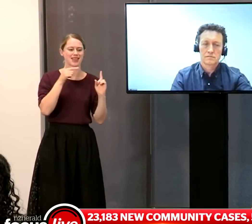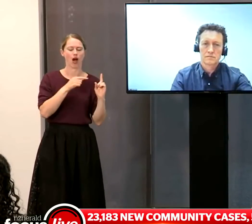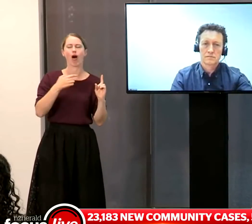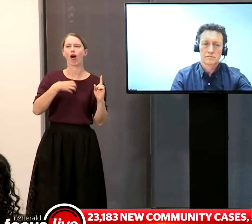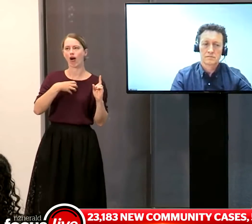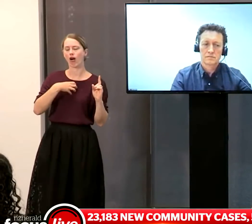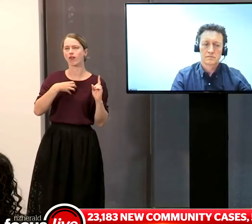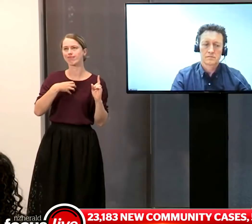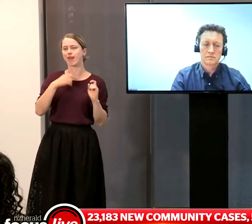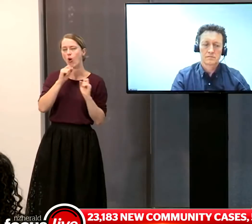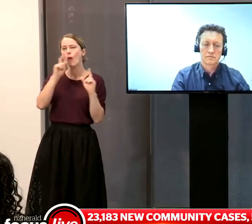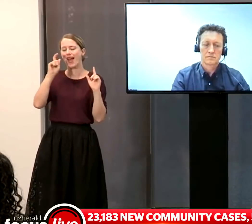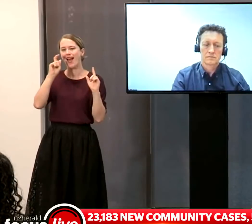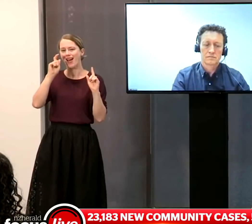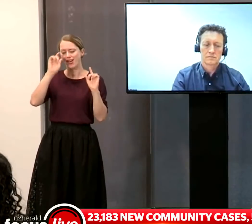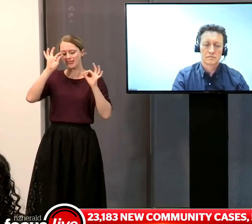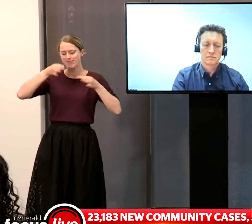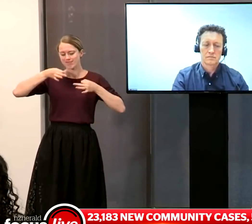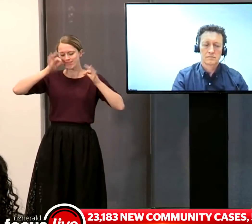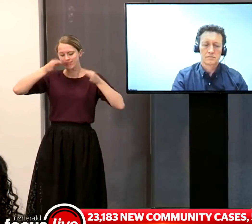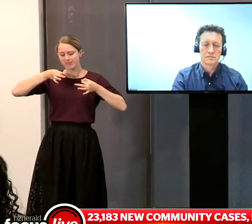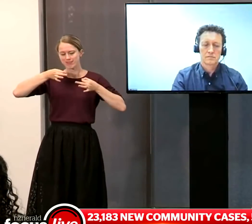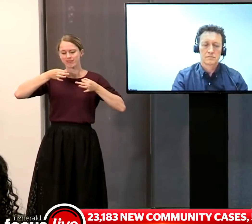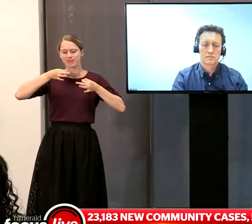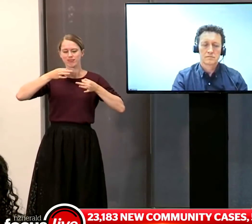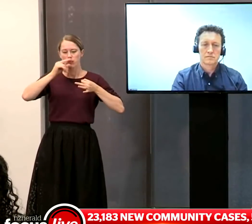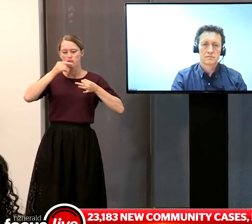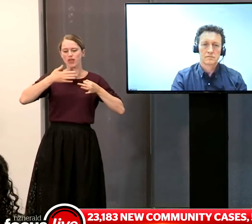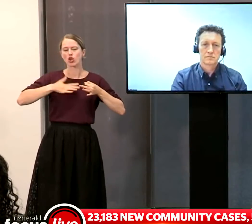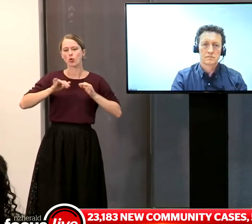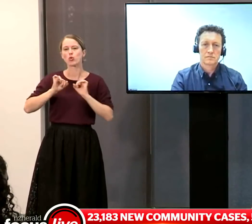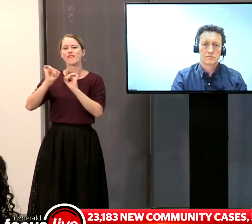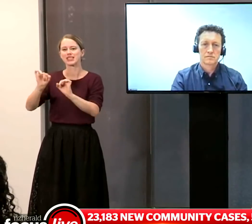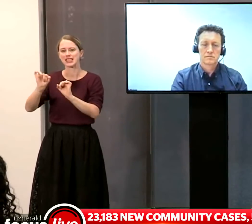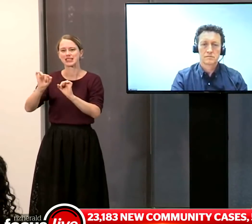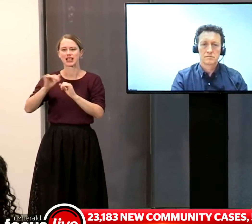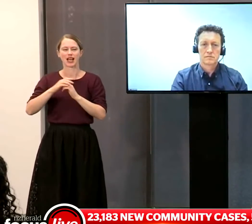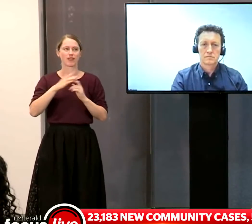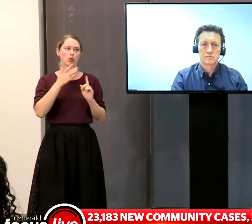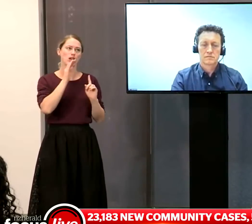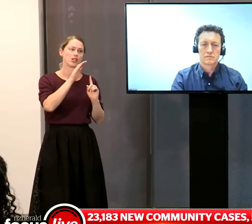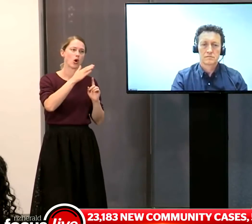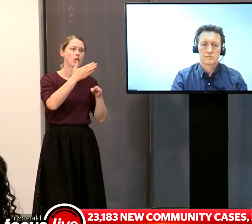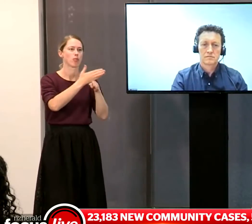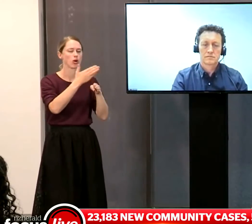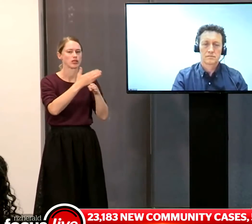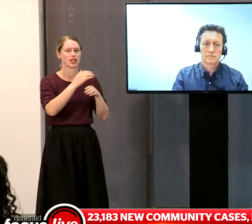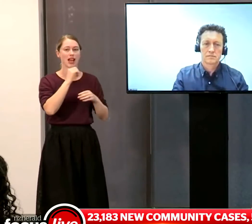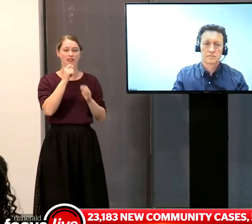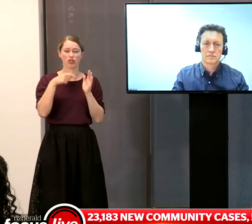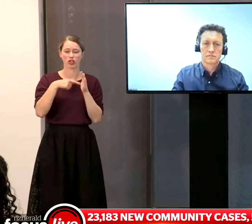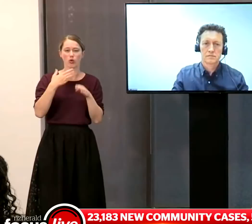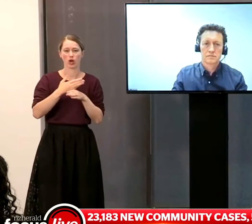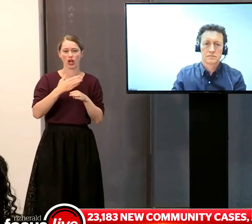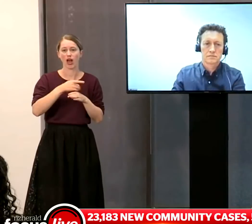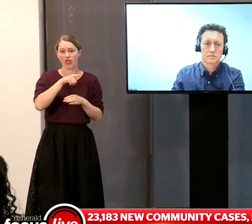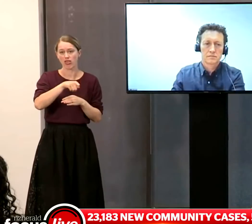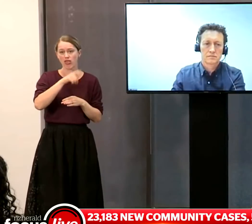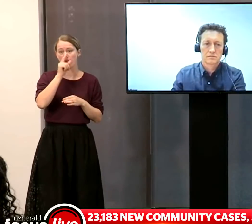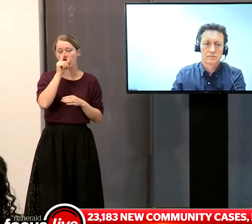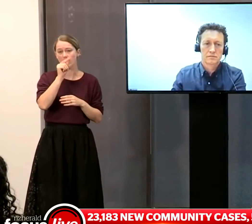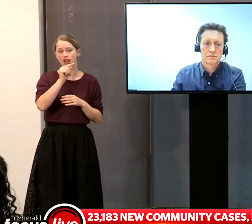take specific precautions around who they do or don't visit. They will need to let their employer know, and if they're a critical worker, they can